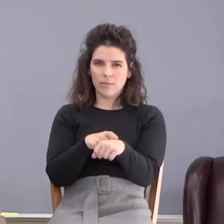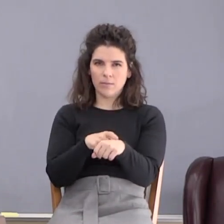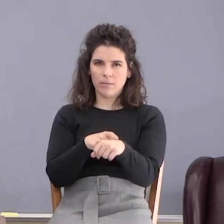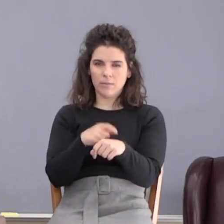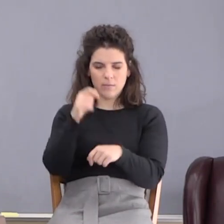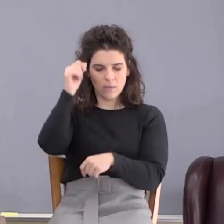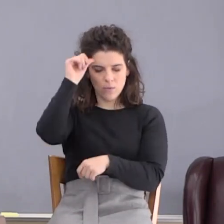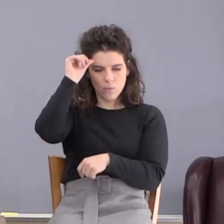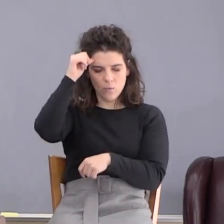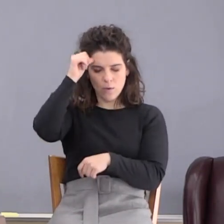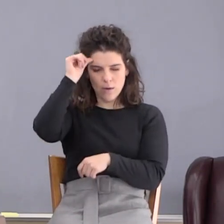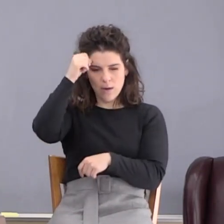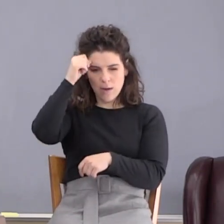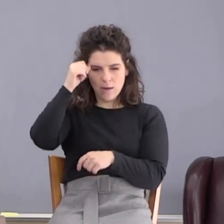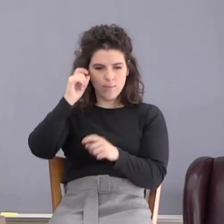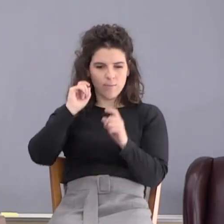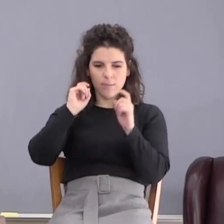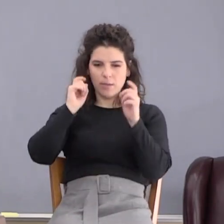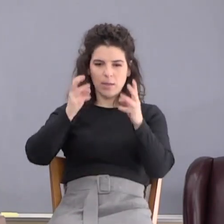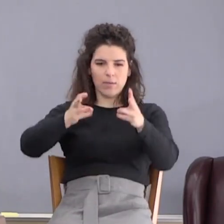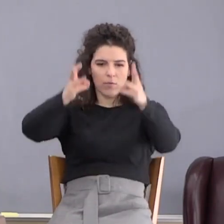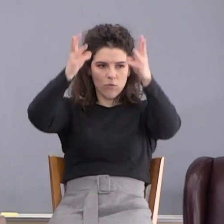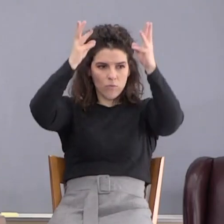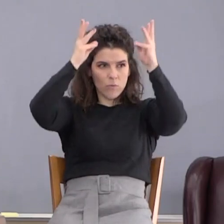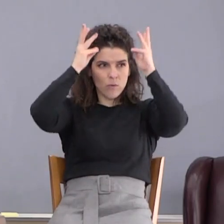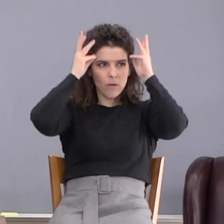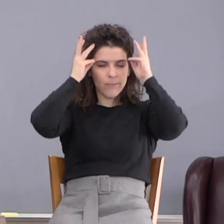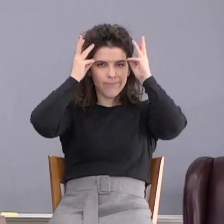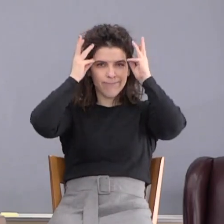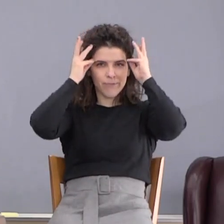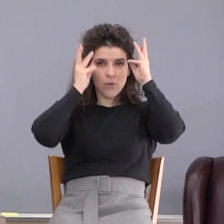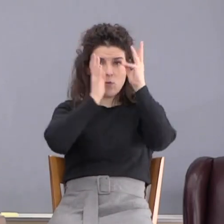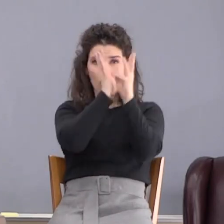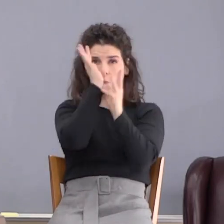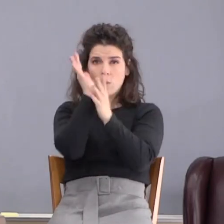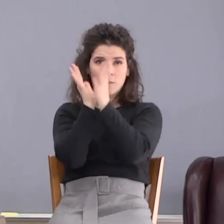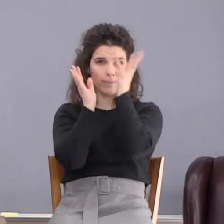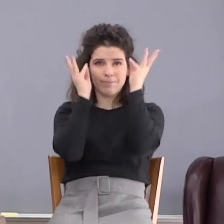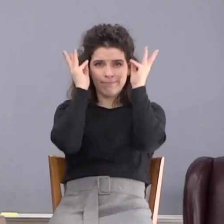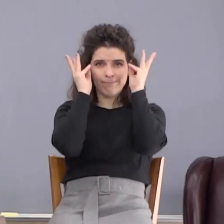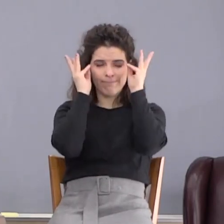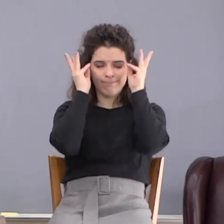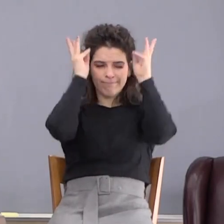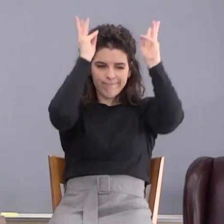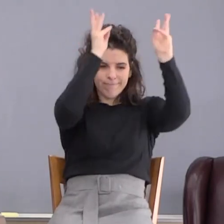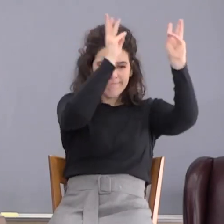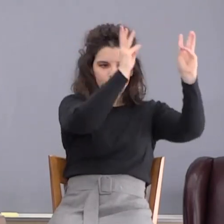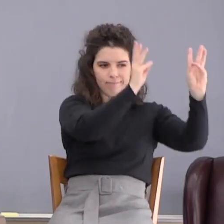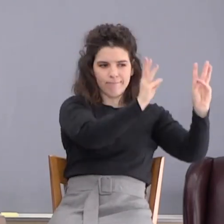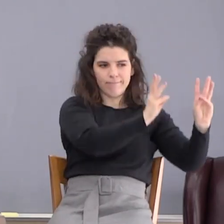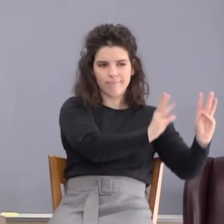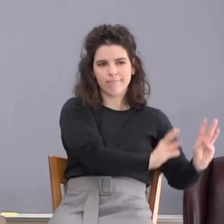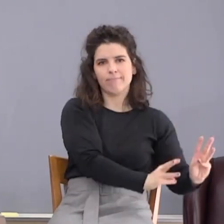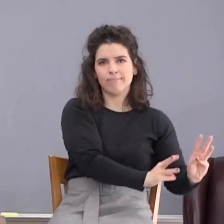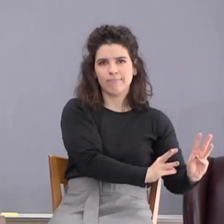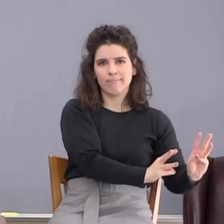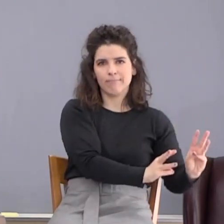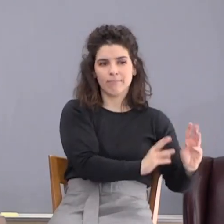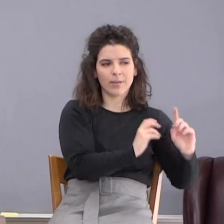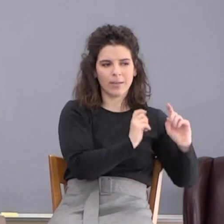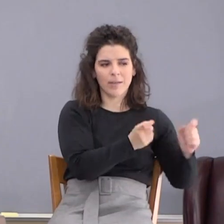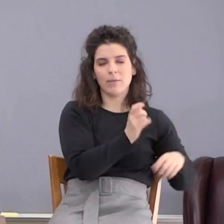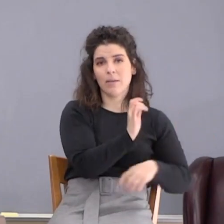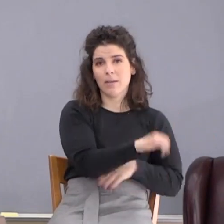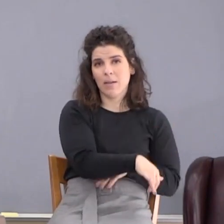Adam surrendered the crown of glory that God gave to him, and by surrendering